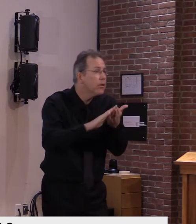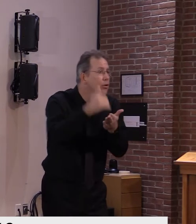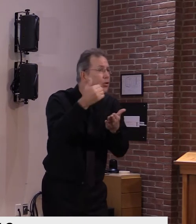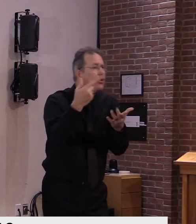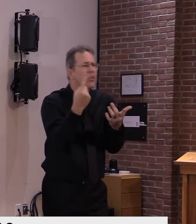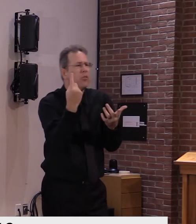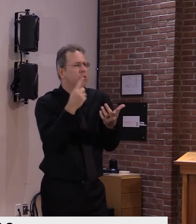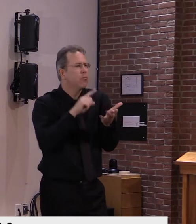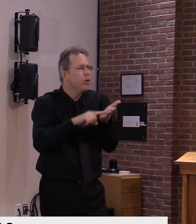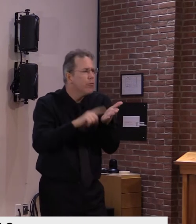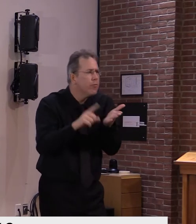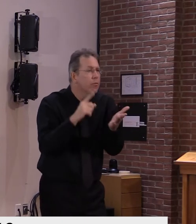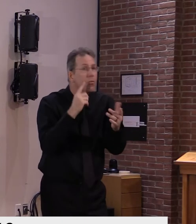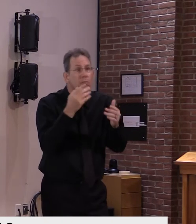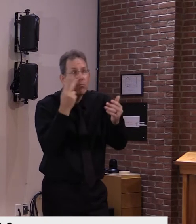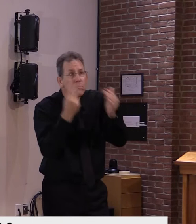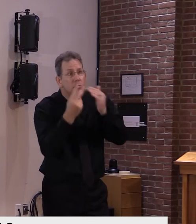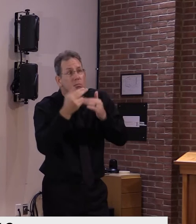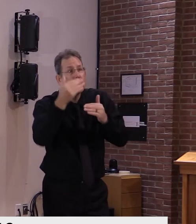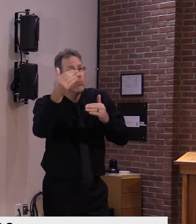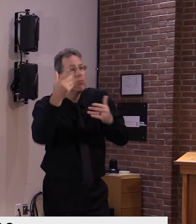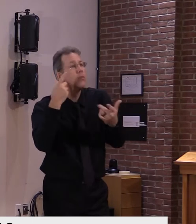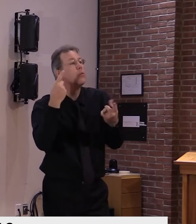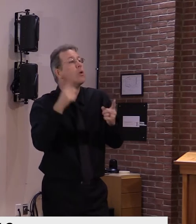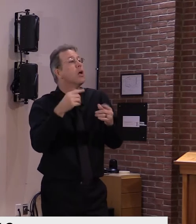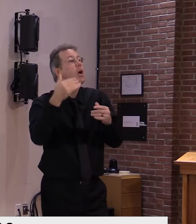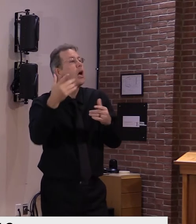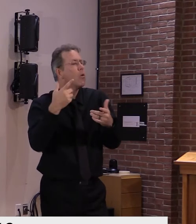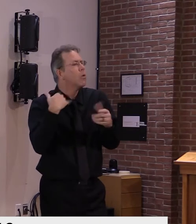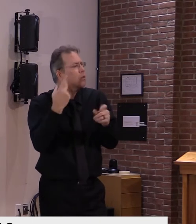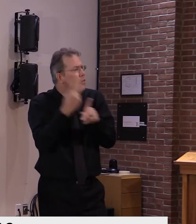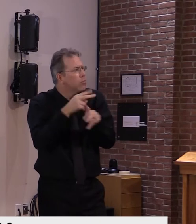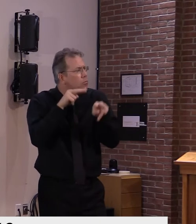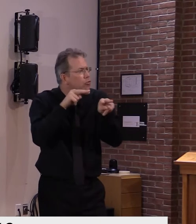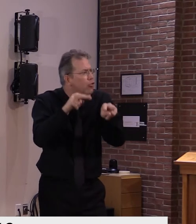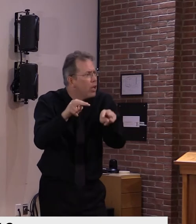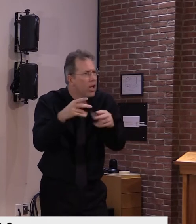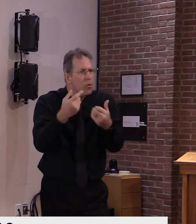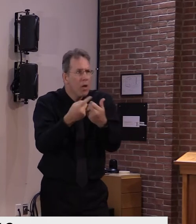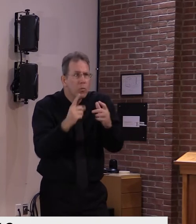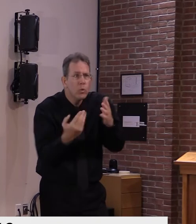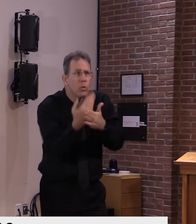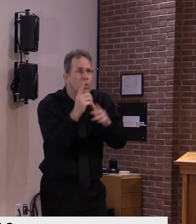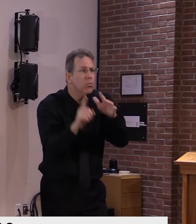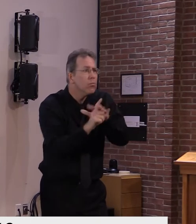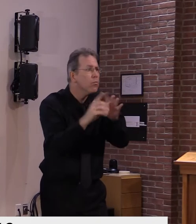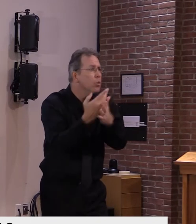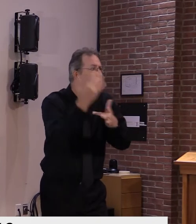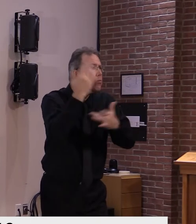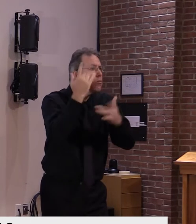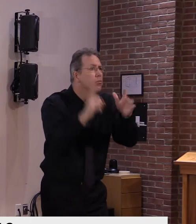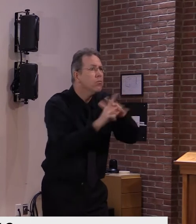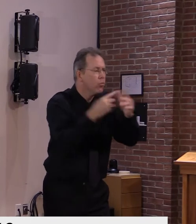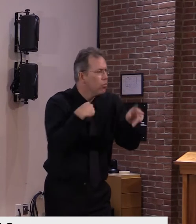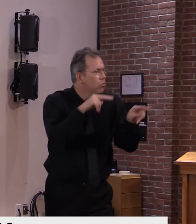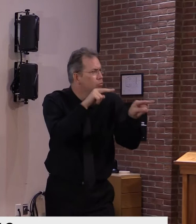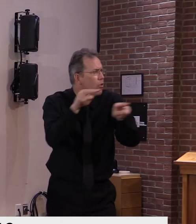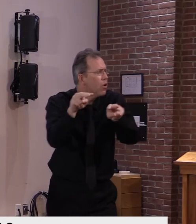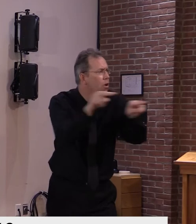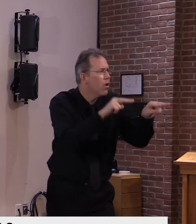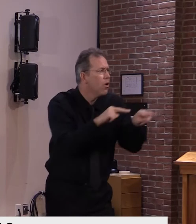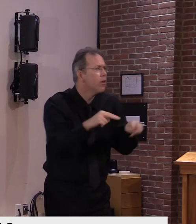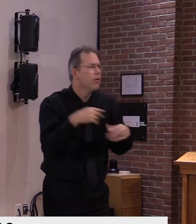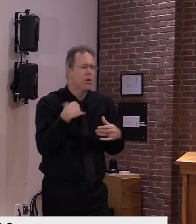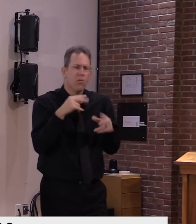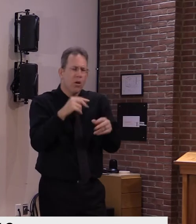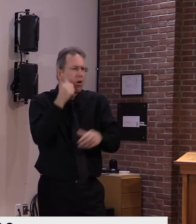that, but at the same time, we're keeping track. And again, we do this every single day to reflect on what's working, what isn't, and what we can do to